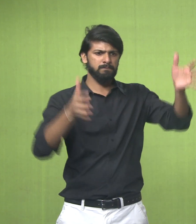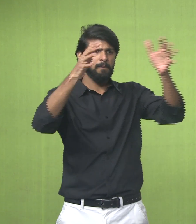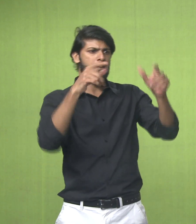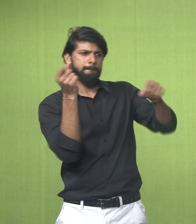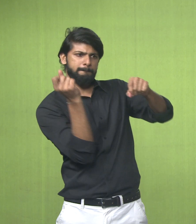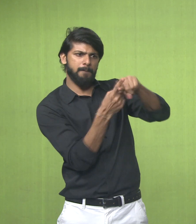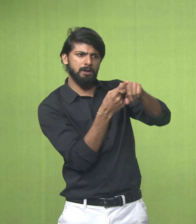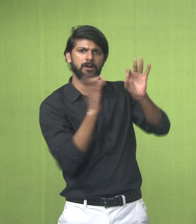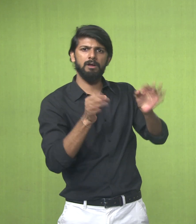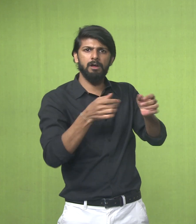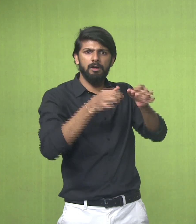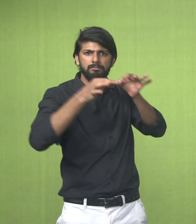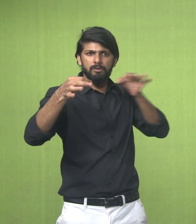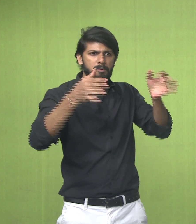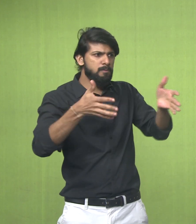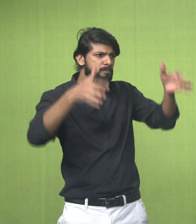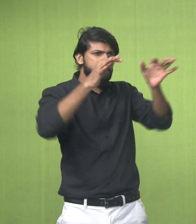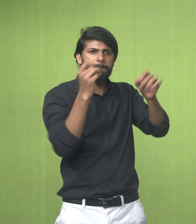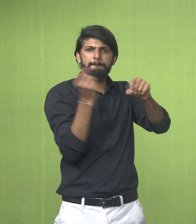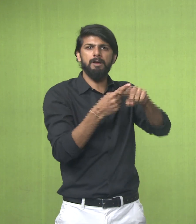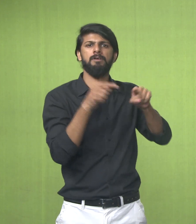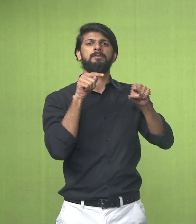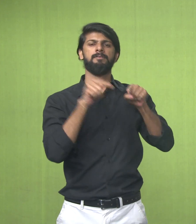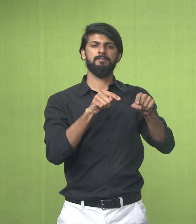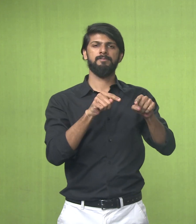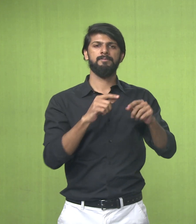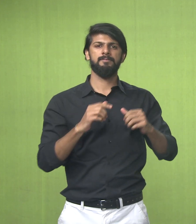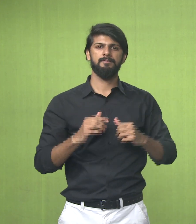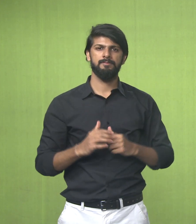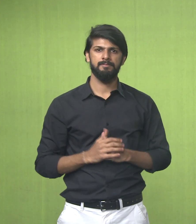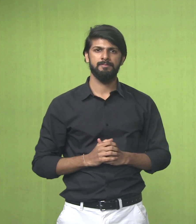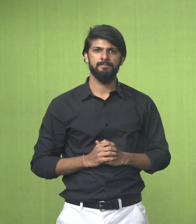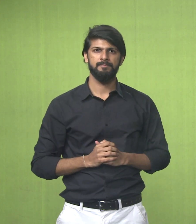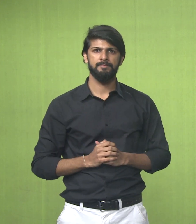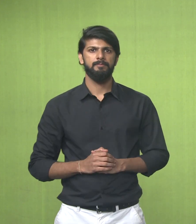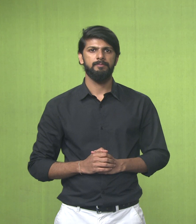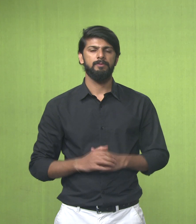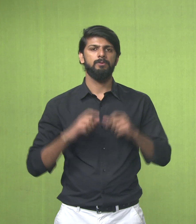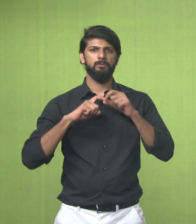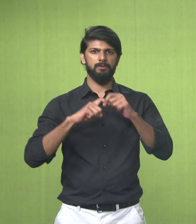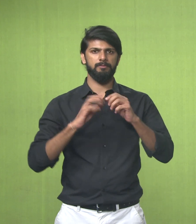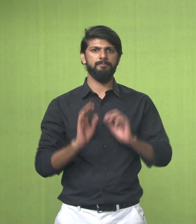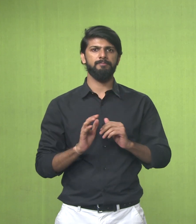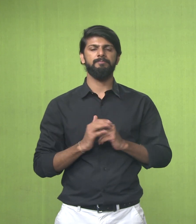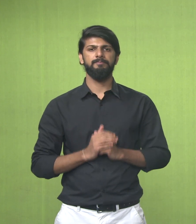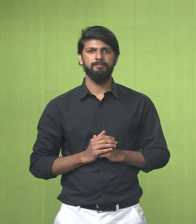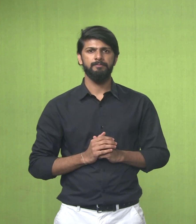both animals has been changed to fit the shape and size of the jar. The second set of questions